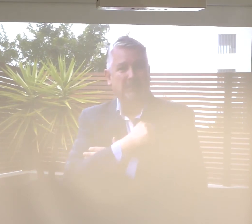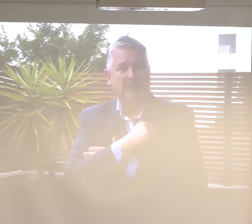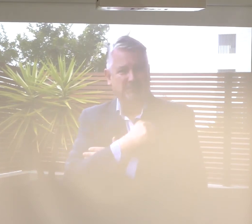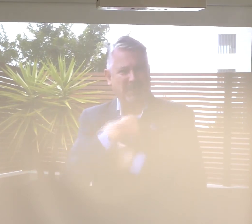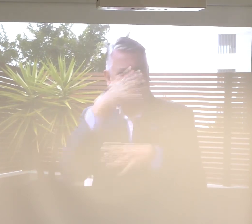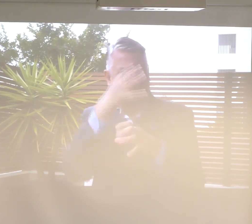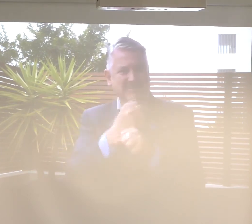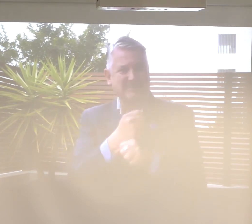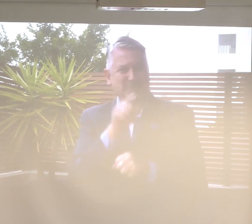people in Melbourne.